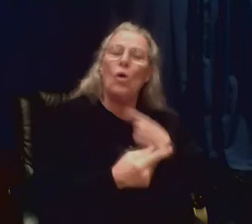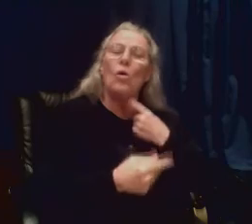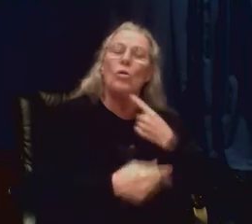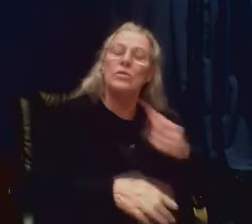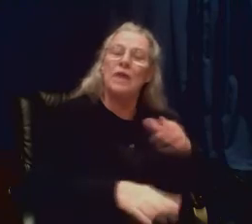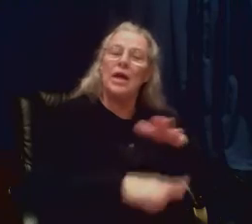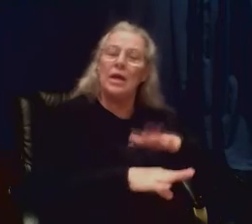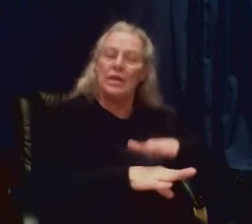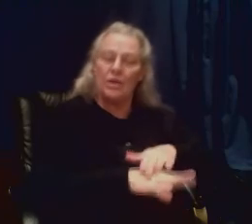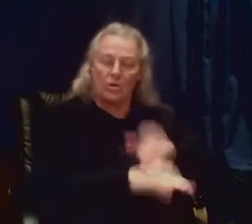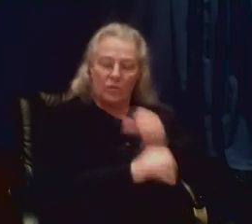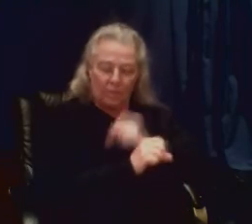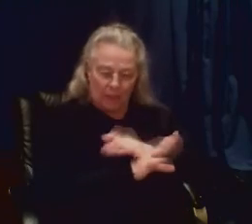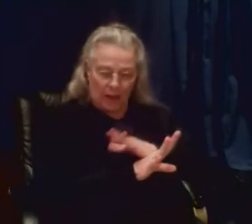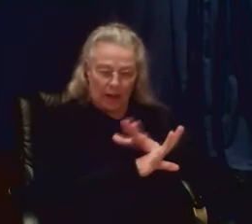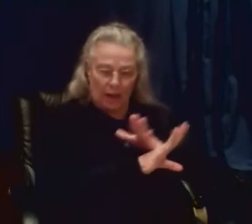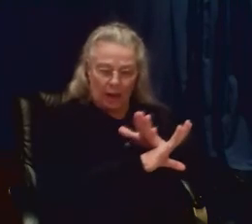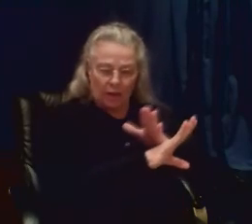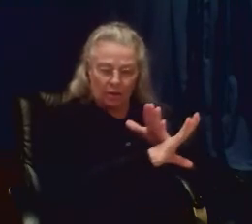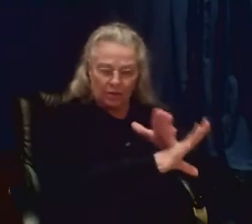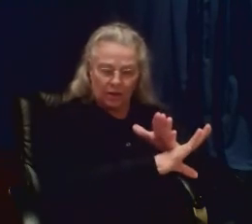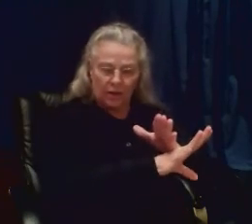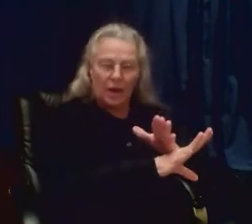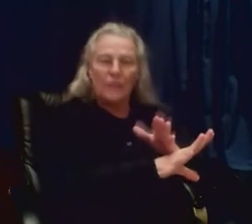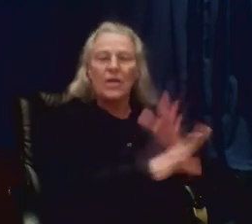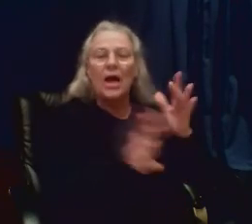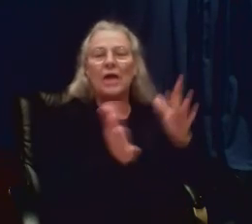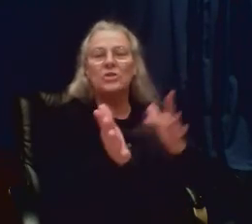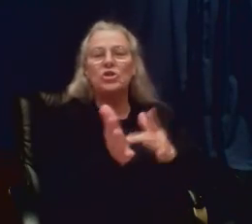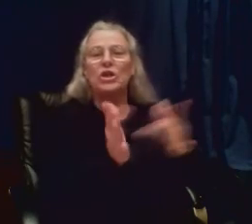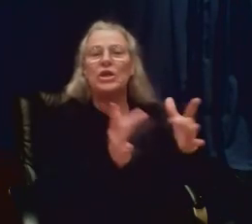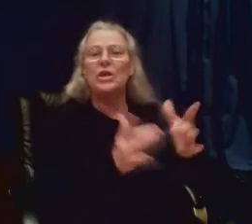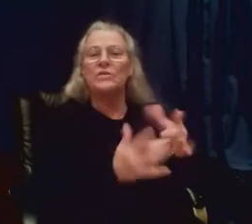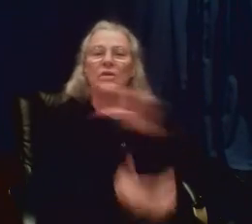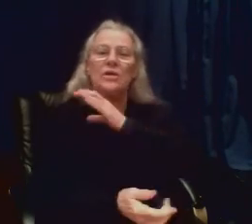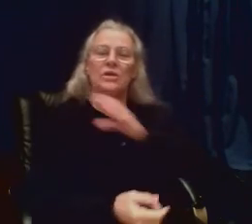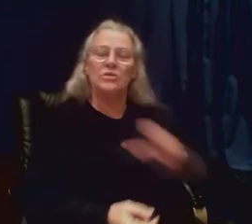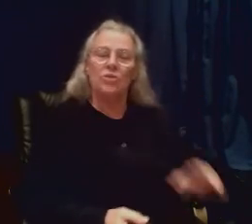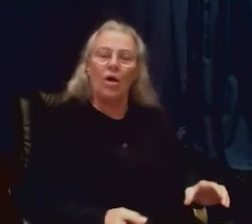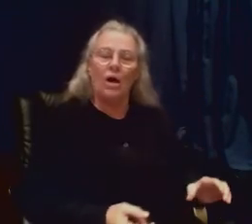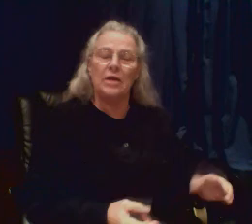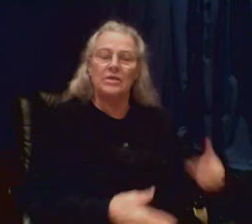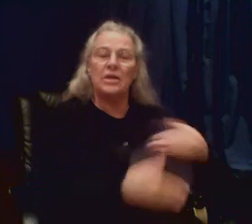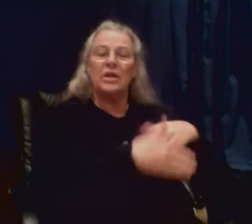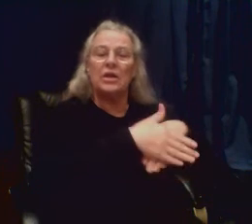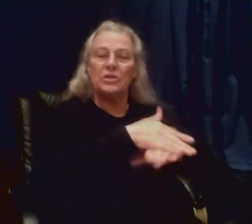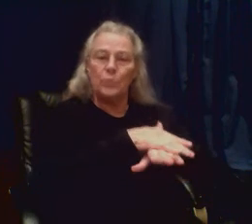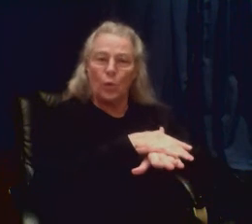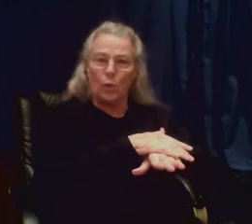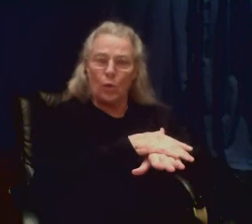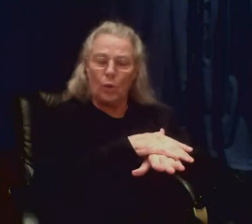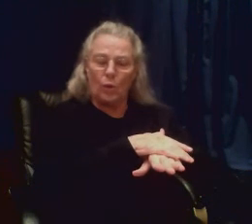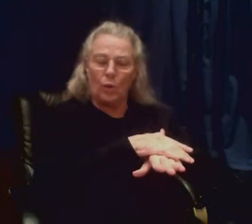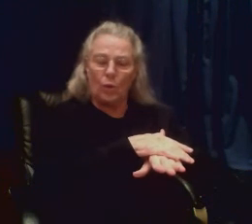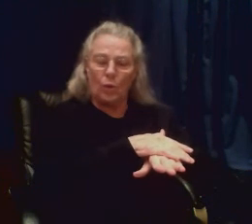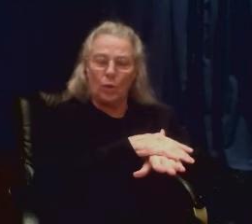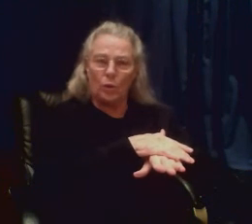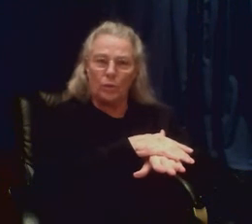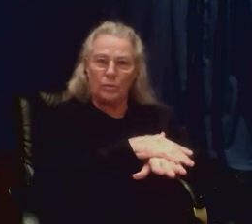Go tell it on the mountain that Jesus Christ is born.